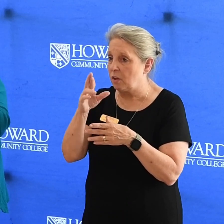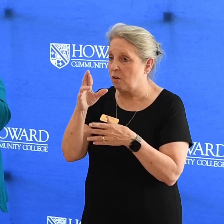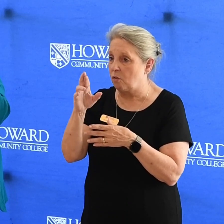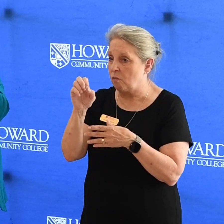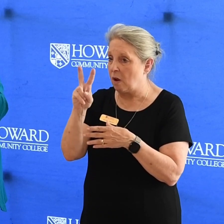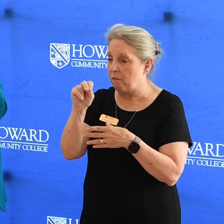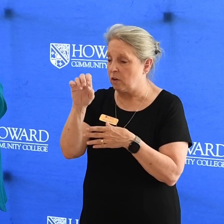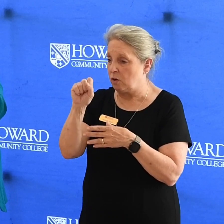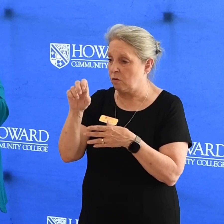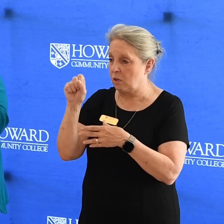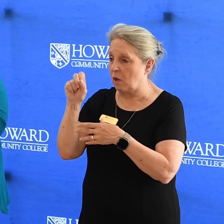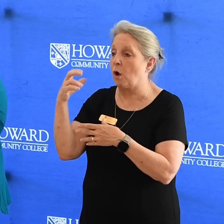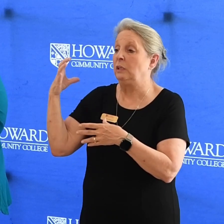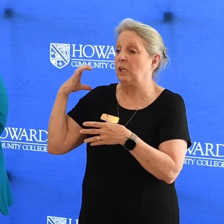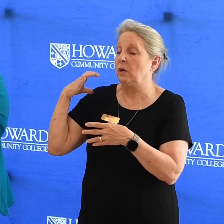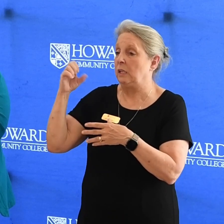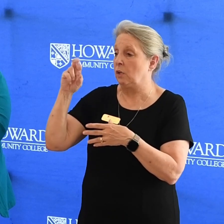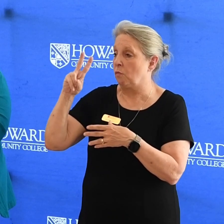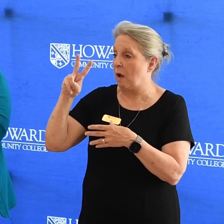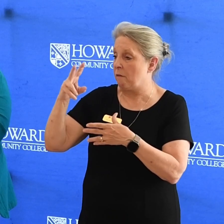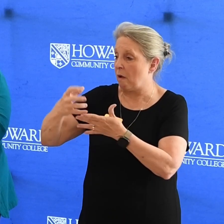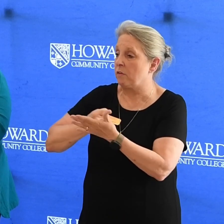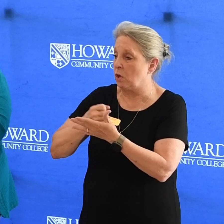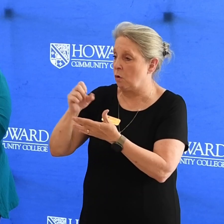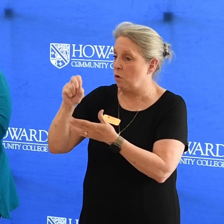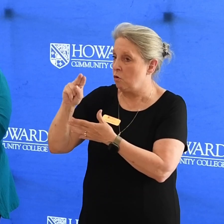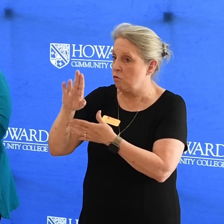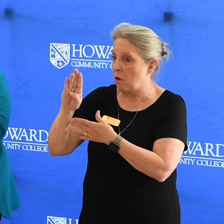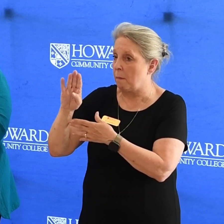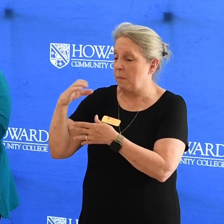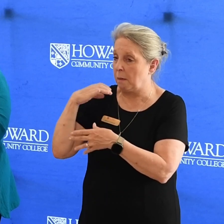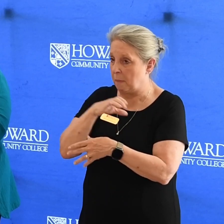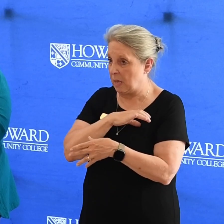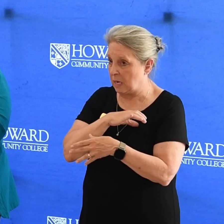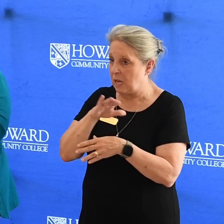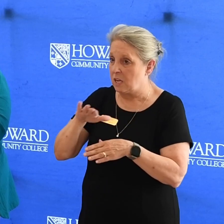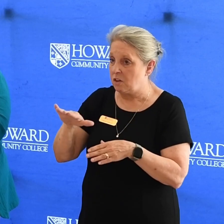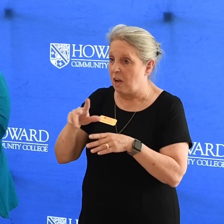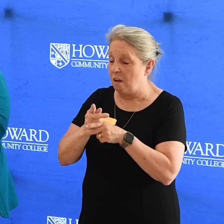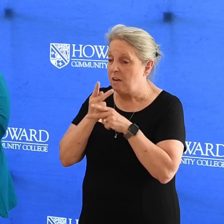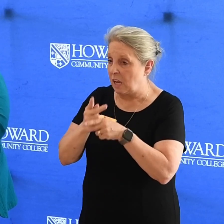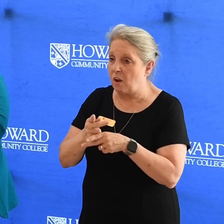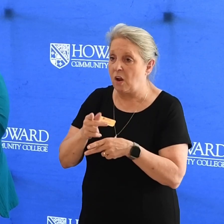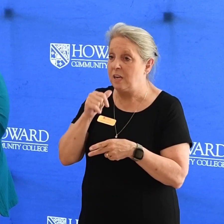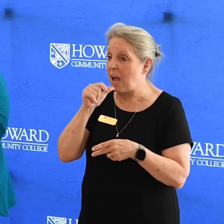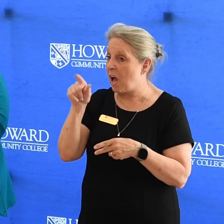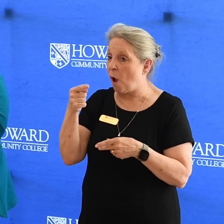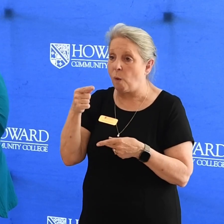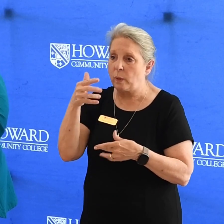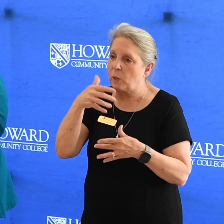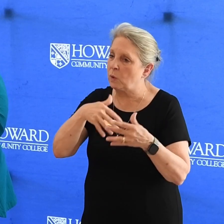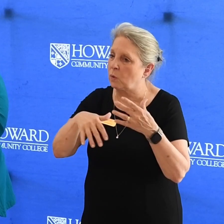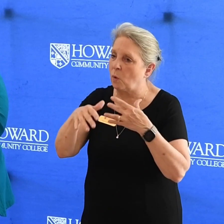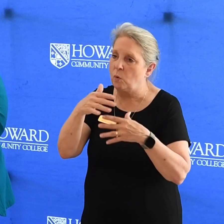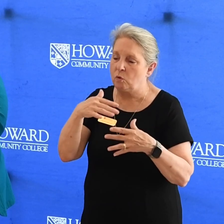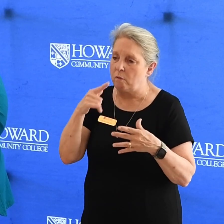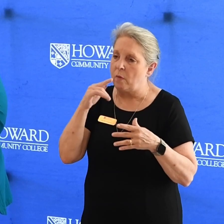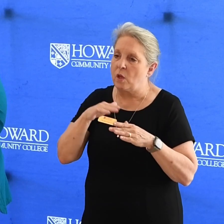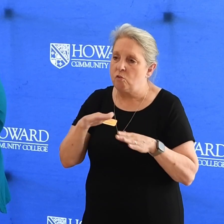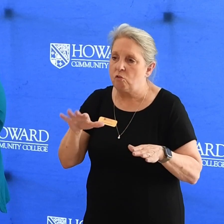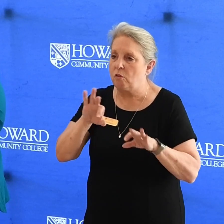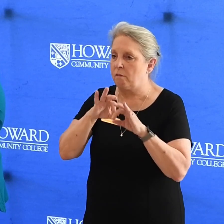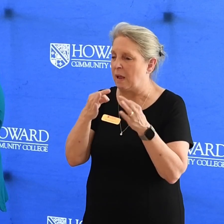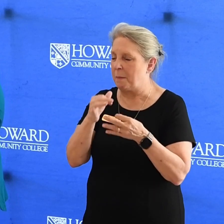revenues subcommittee. And so when we look at childcare, it's not just a social issue for the children